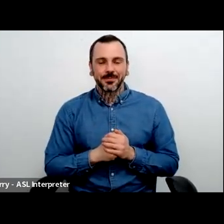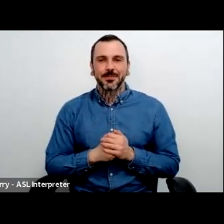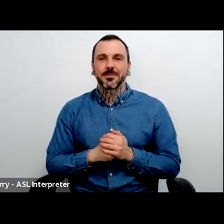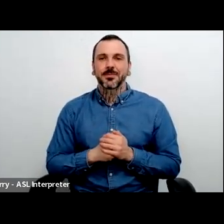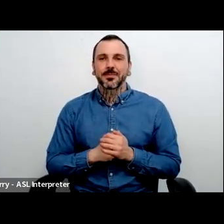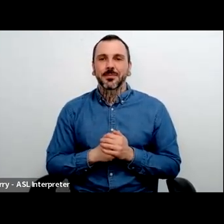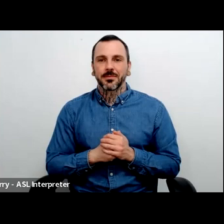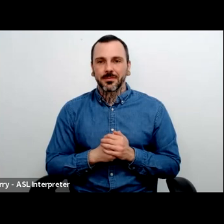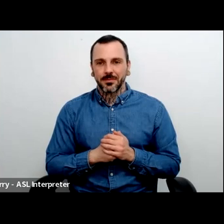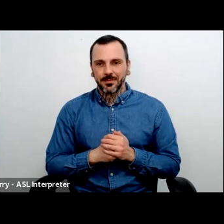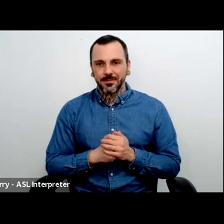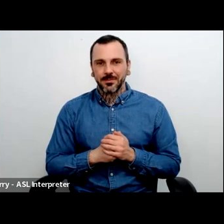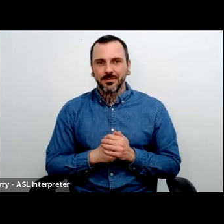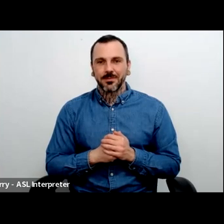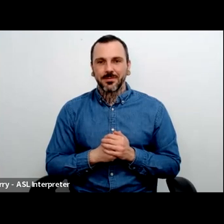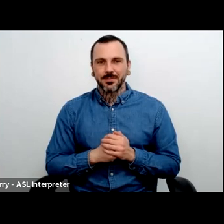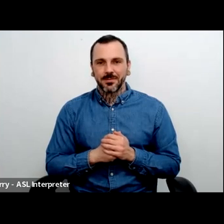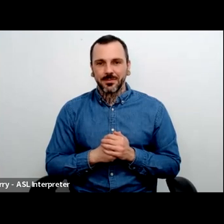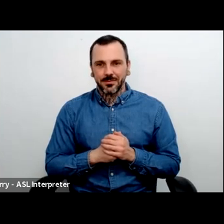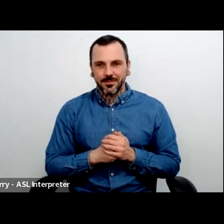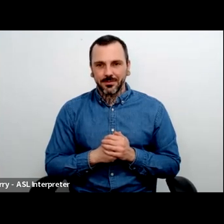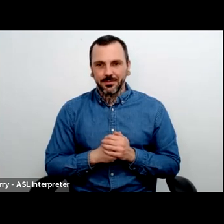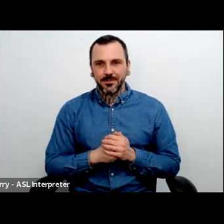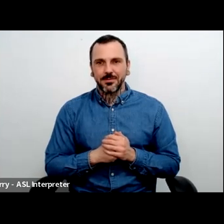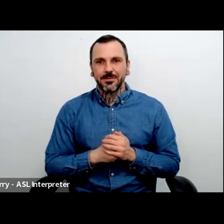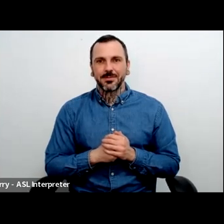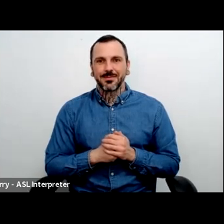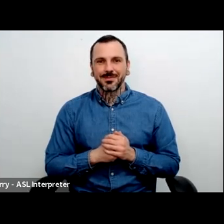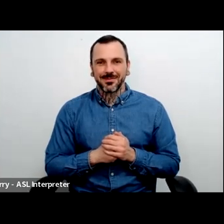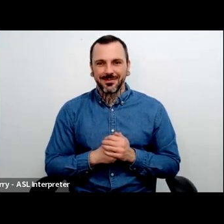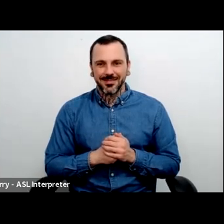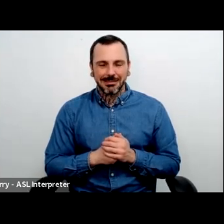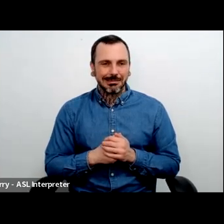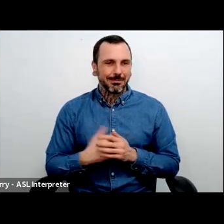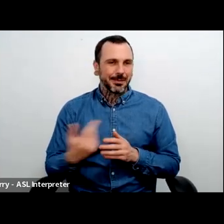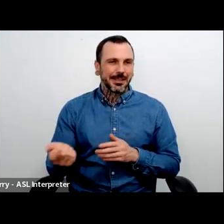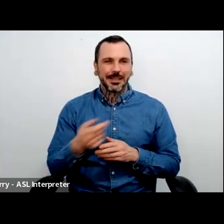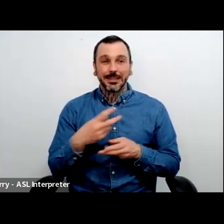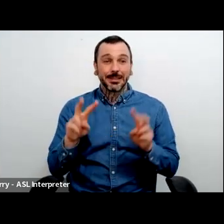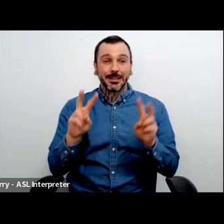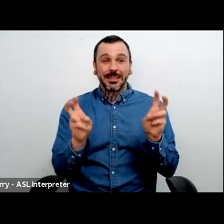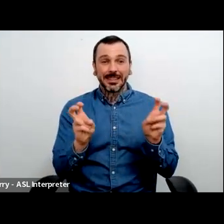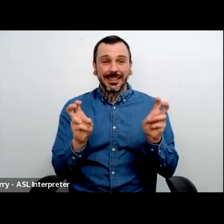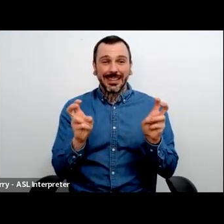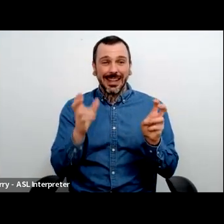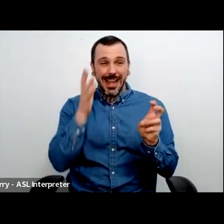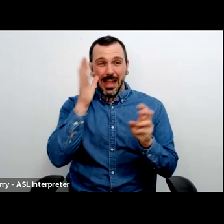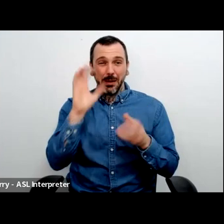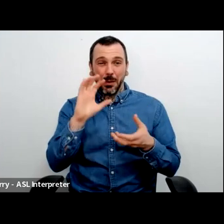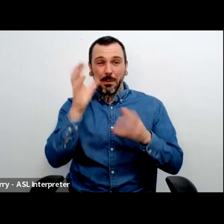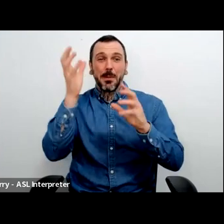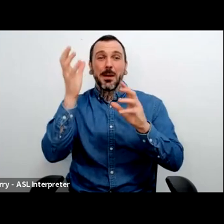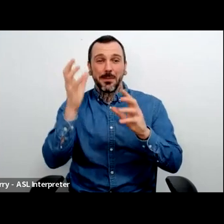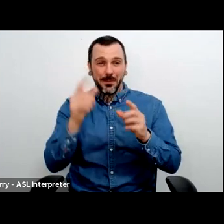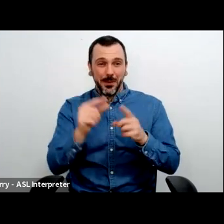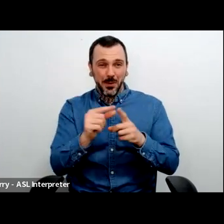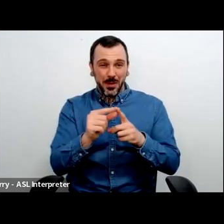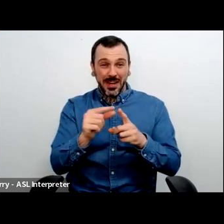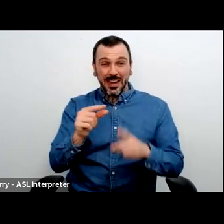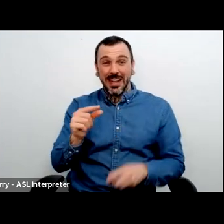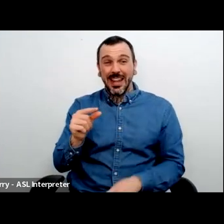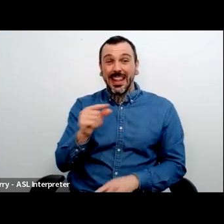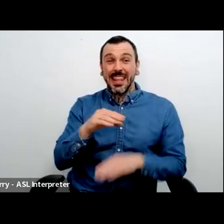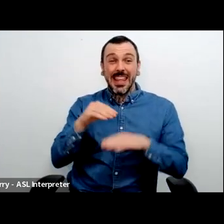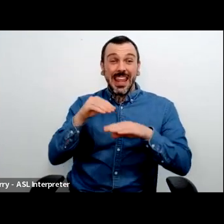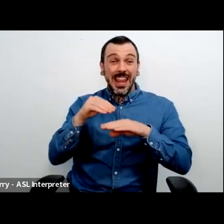I'm gonna totally mess up on the term, influencers. Yeah, I've got that right. You got it. You got